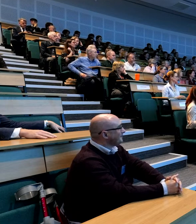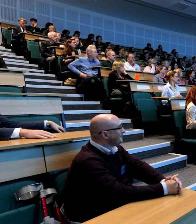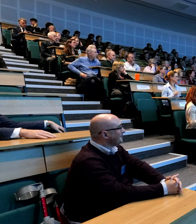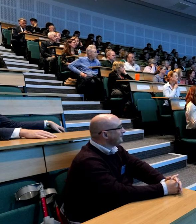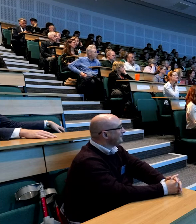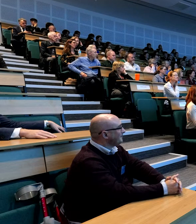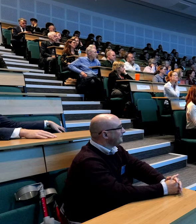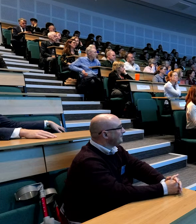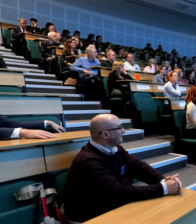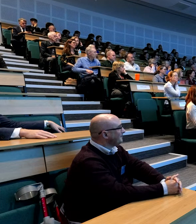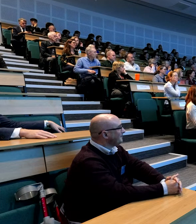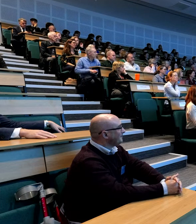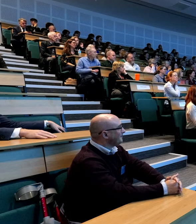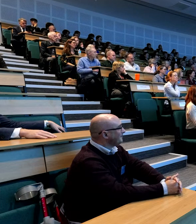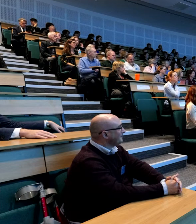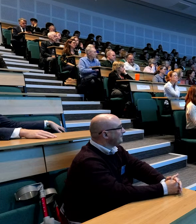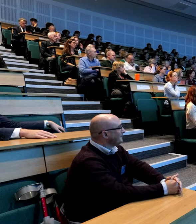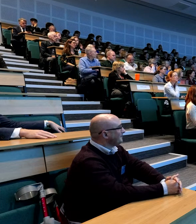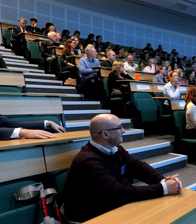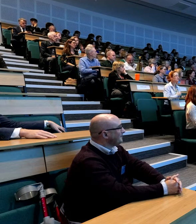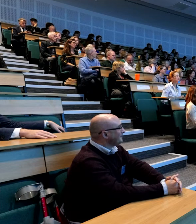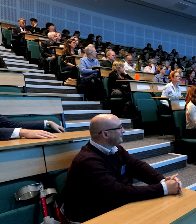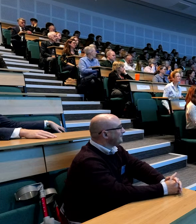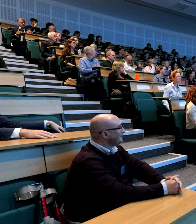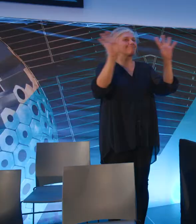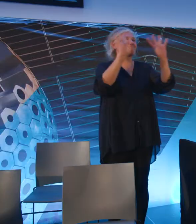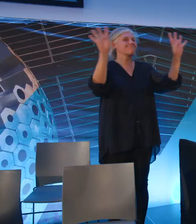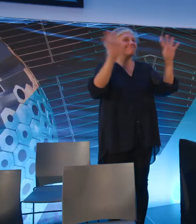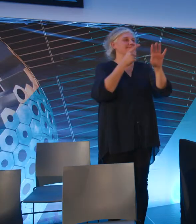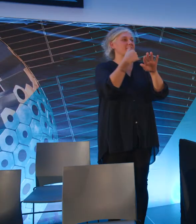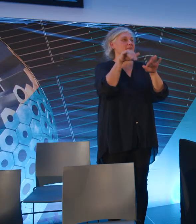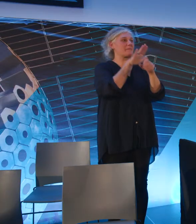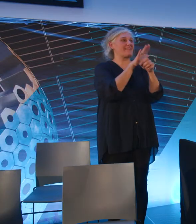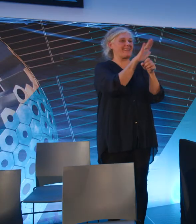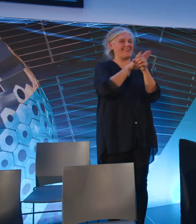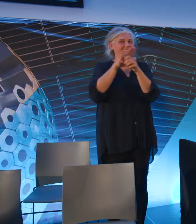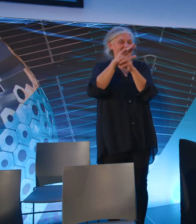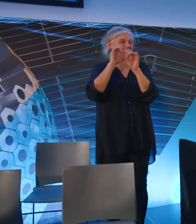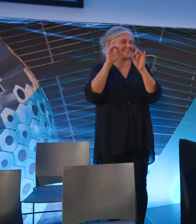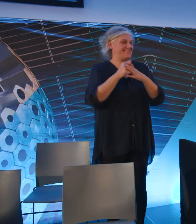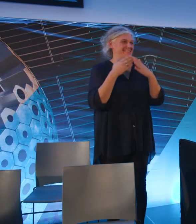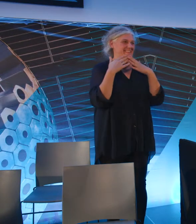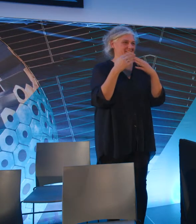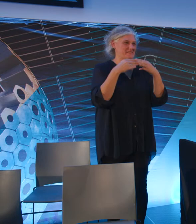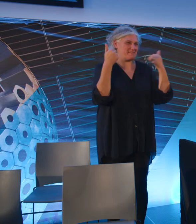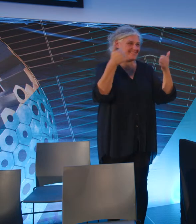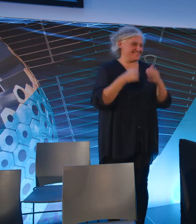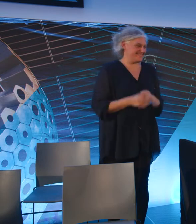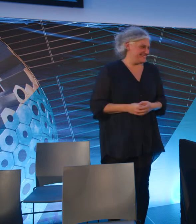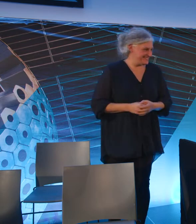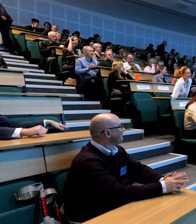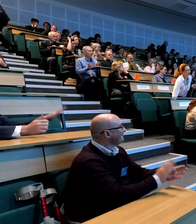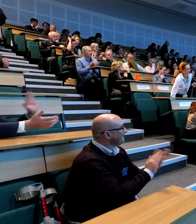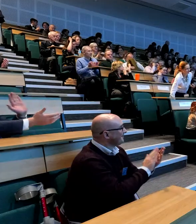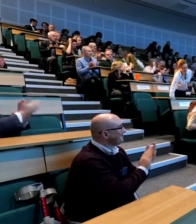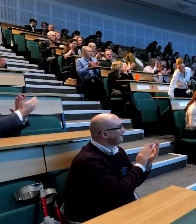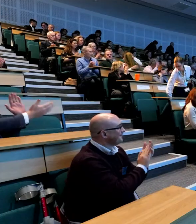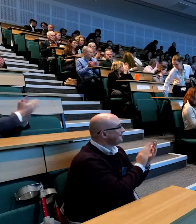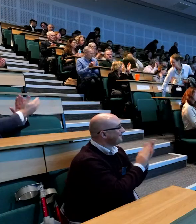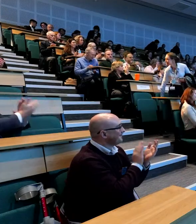top and then to work your way down from there? Okay. Thank you very much. Thanks very much.